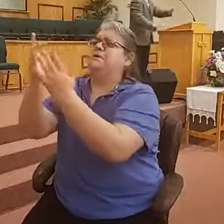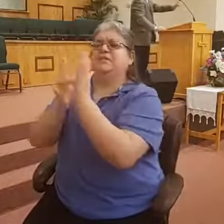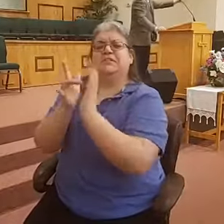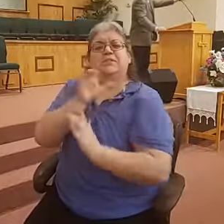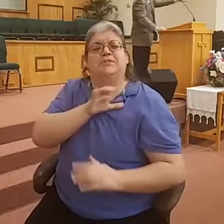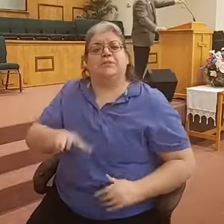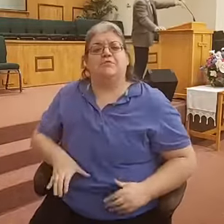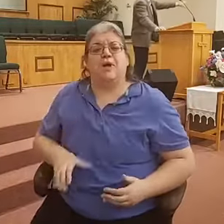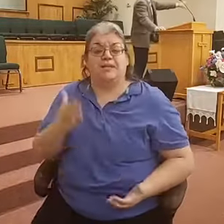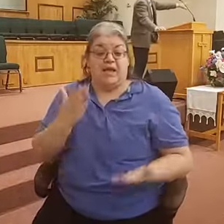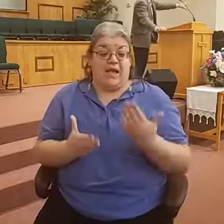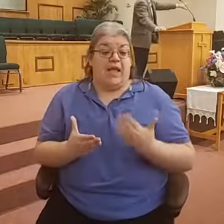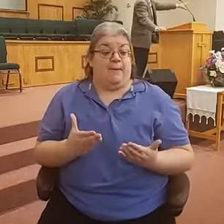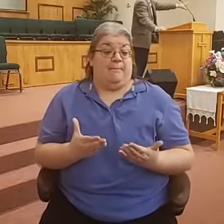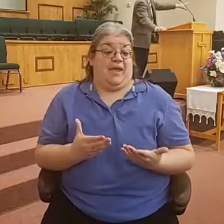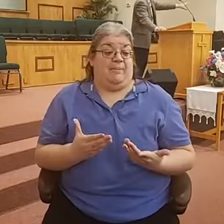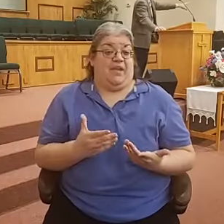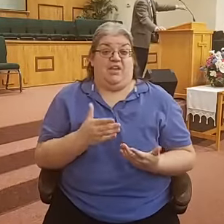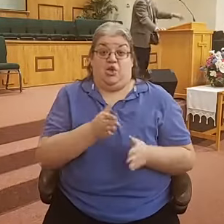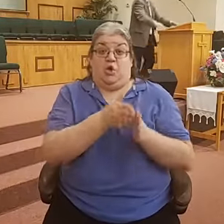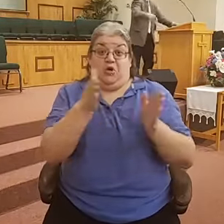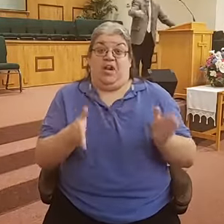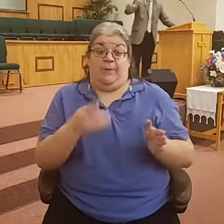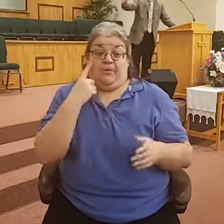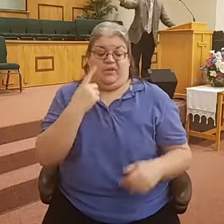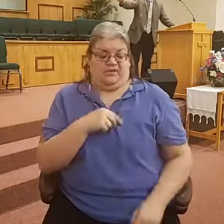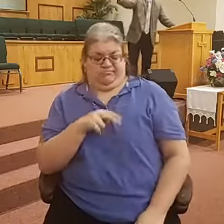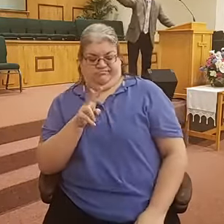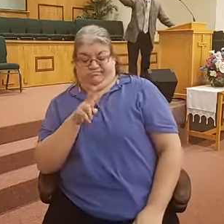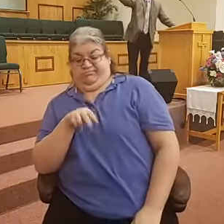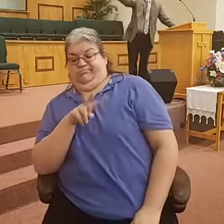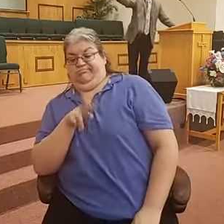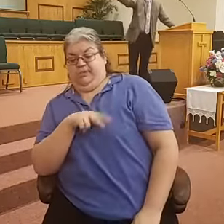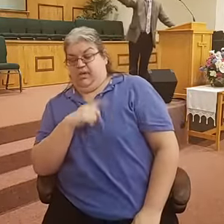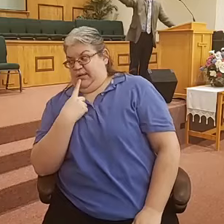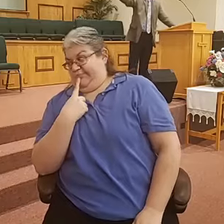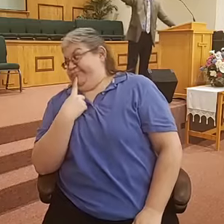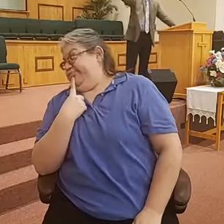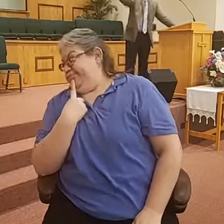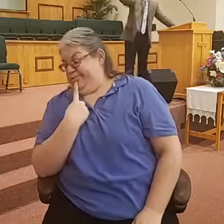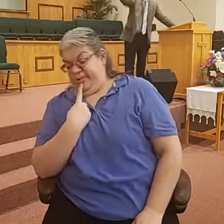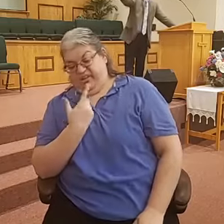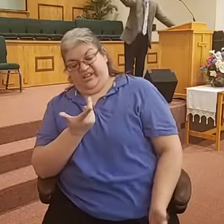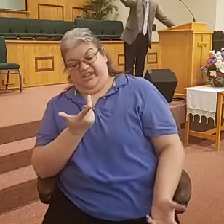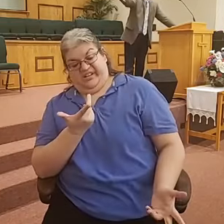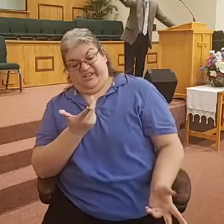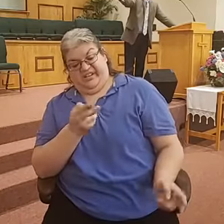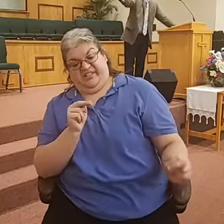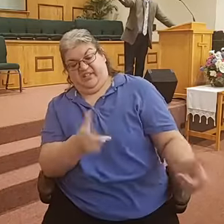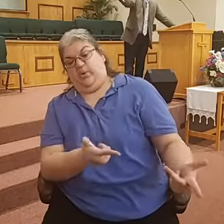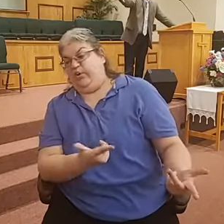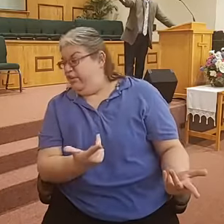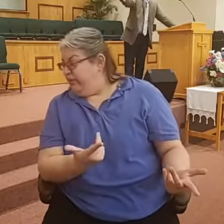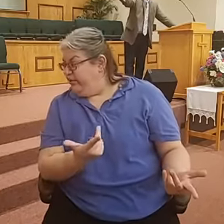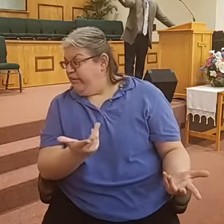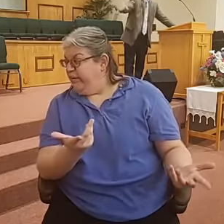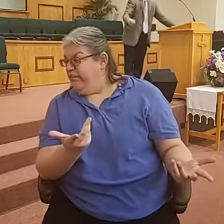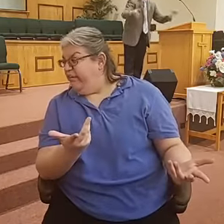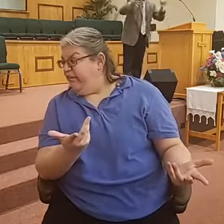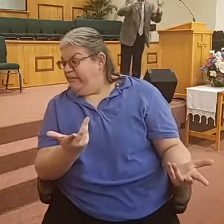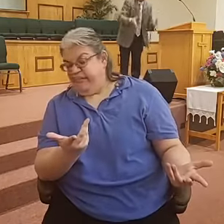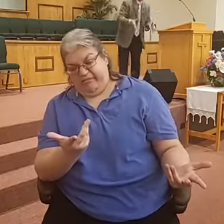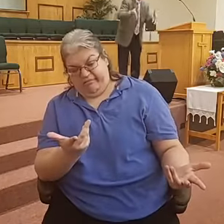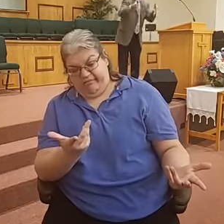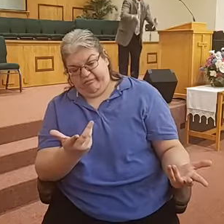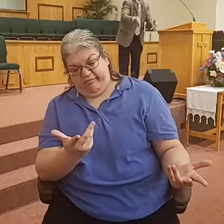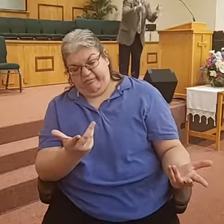be a wasteland to your neighbor. You might be desolate and ruined to the people who know you well. But